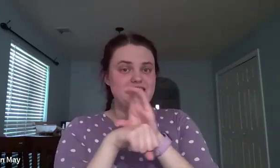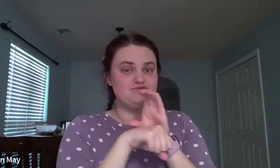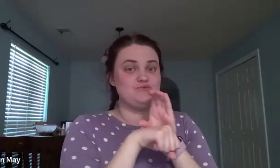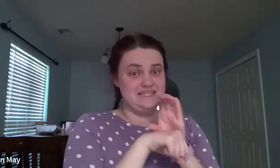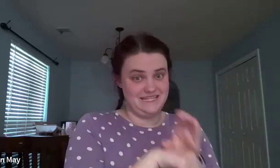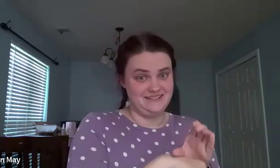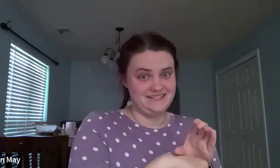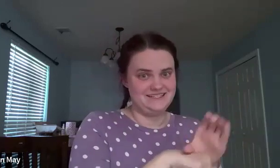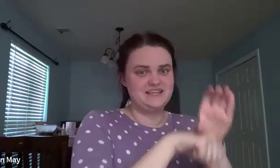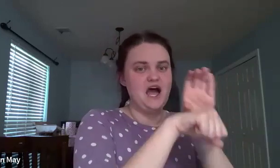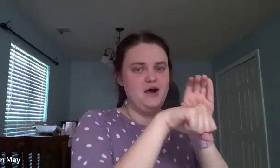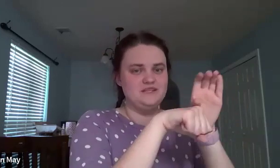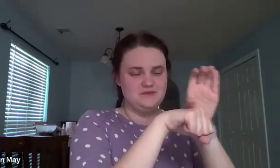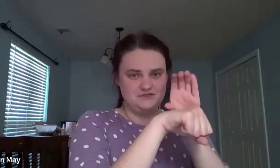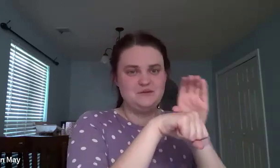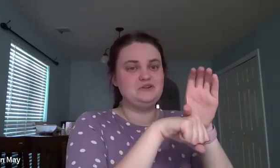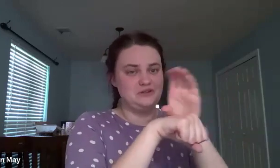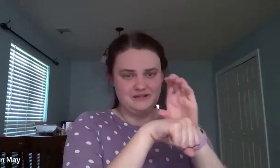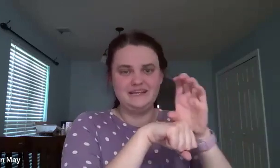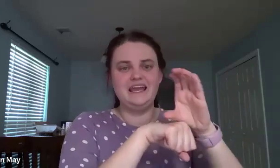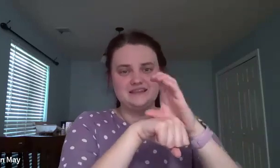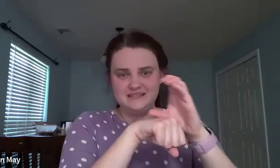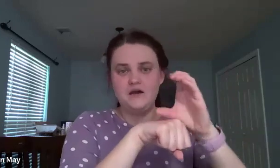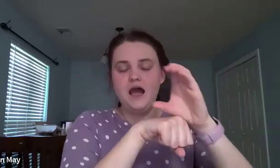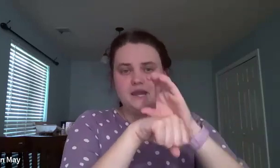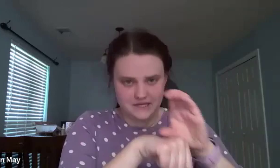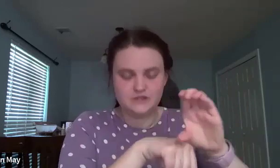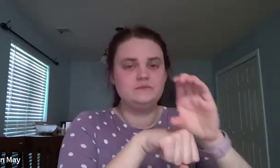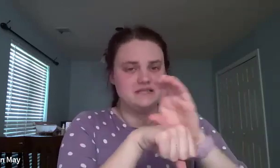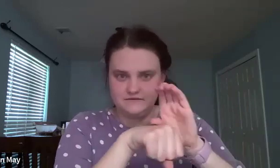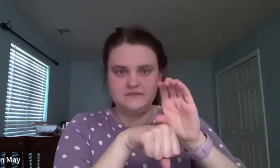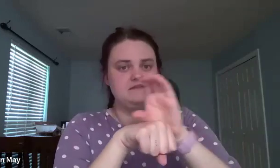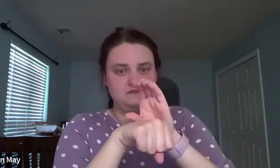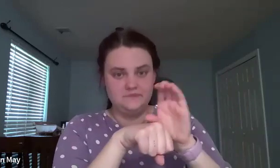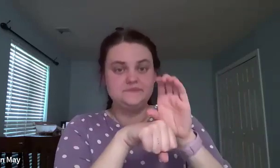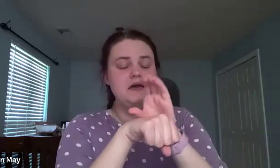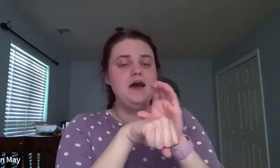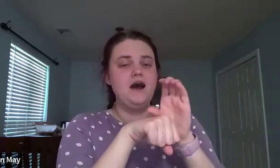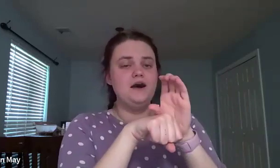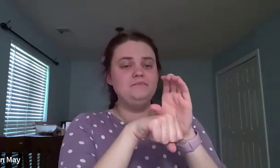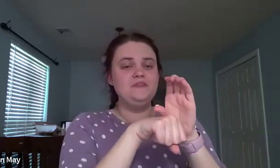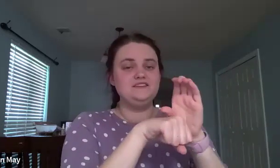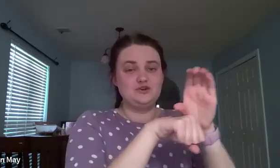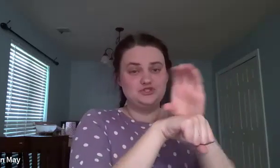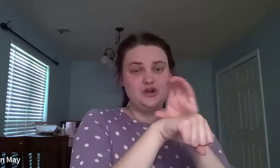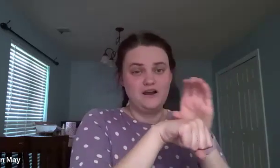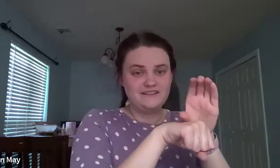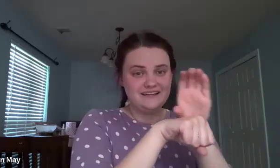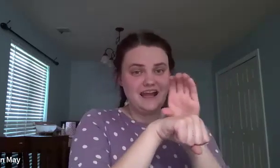is ridiculous, especially with people learning ASL. I can include myself in that a few times. So chocolate, I